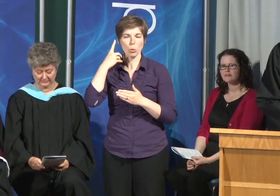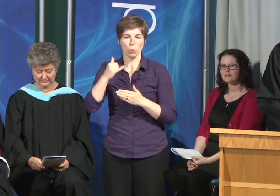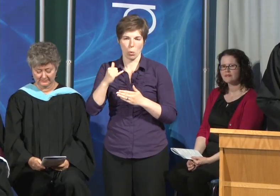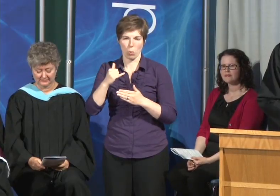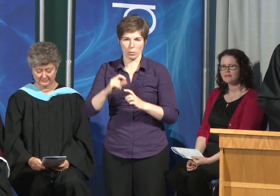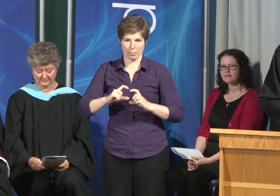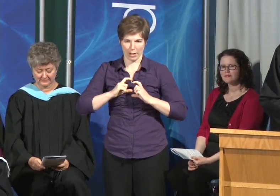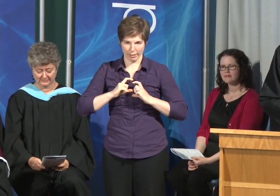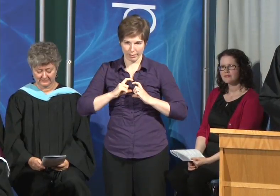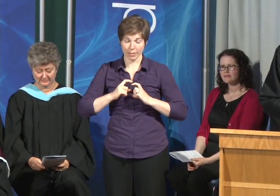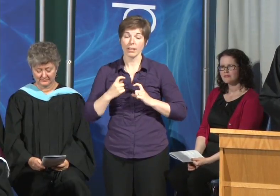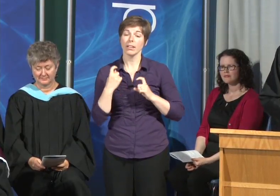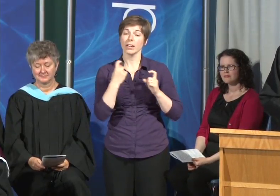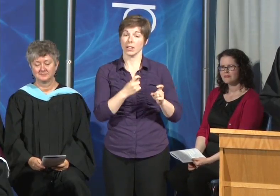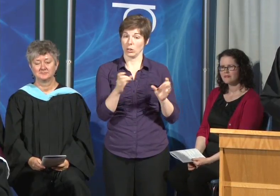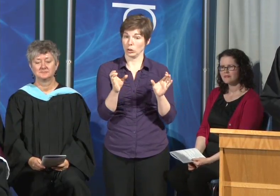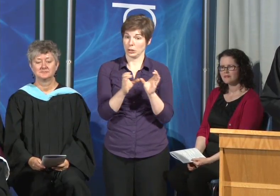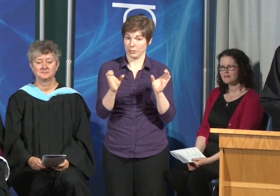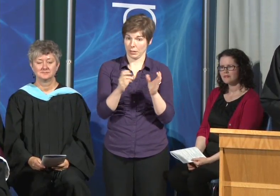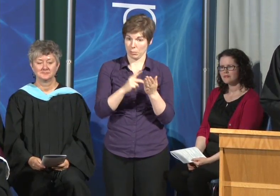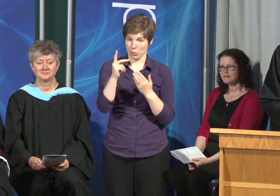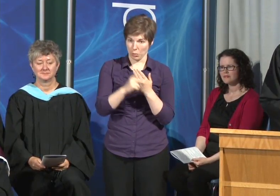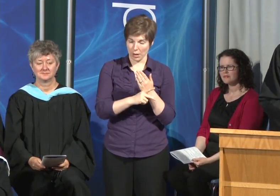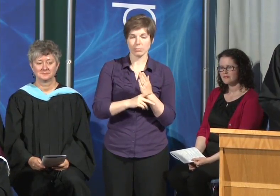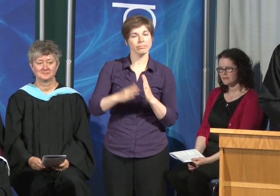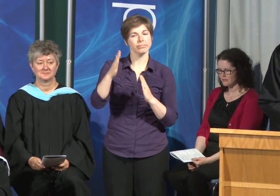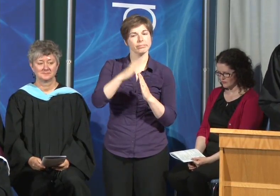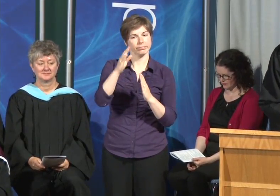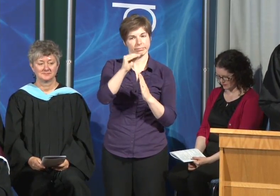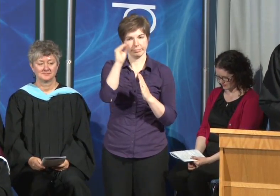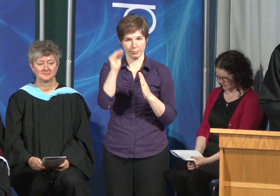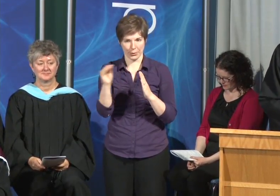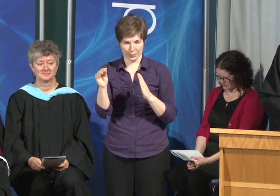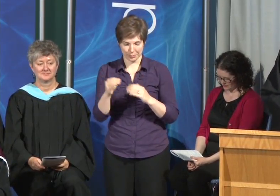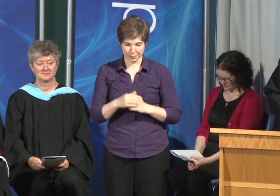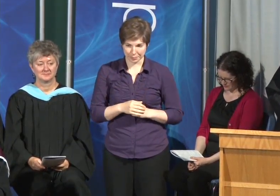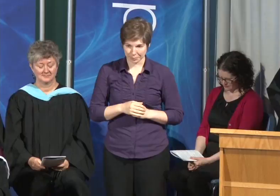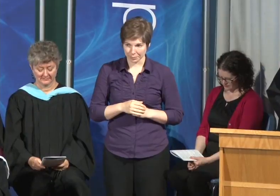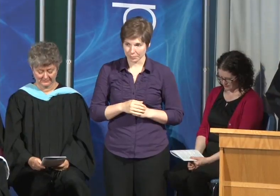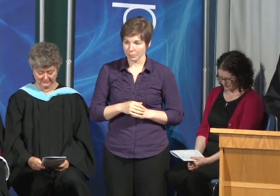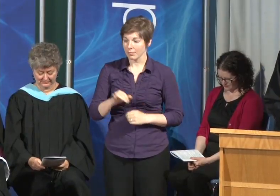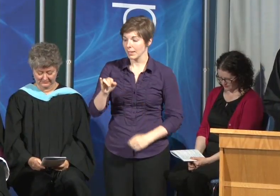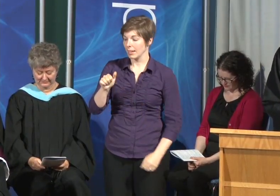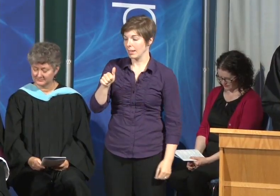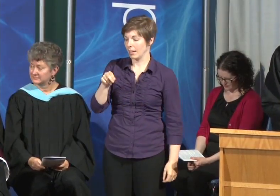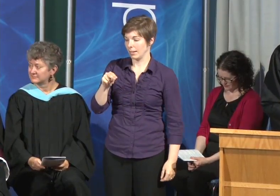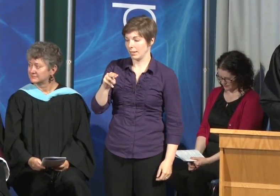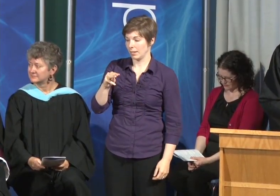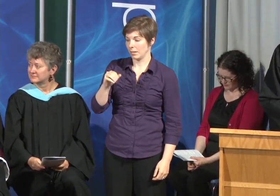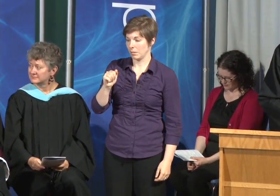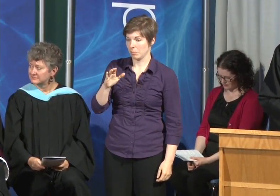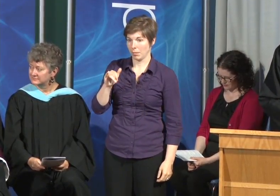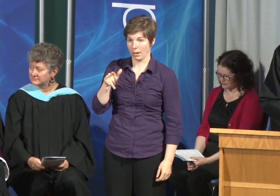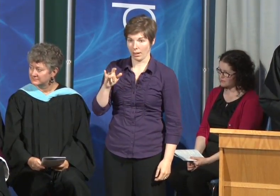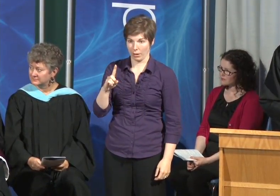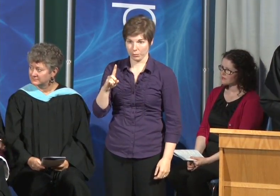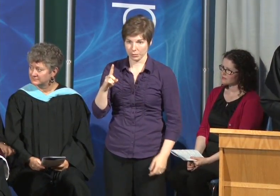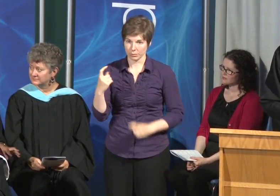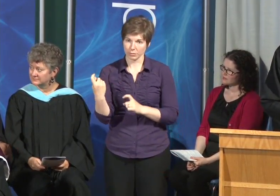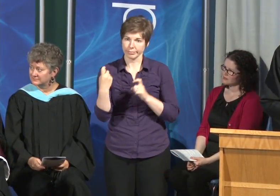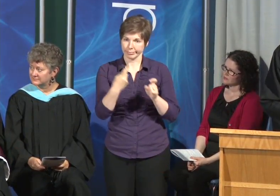college certificate program who has achieved the highest academic standing. I'll ask Ian McLeod, please, to come forward to present the